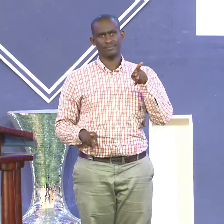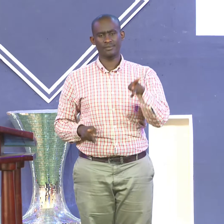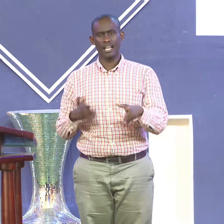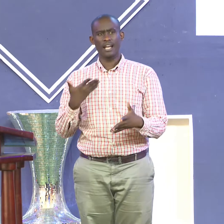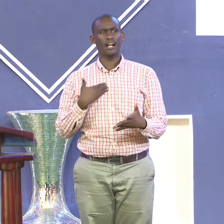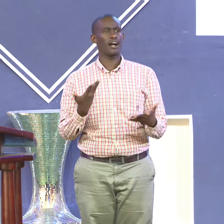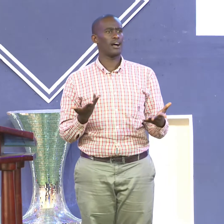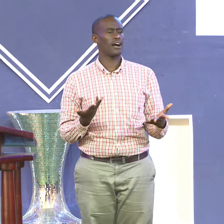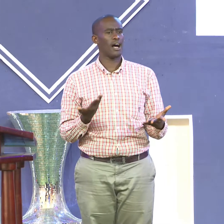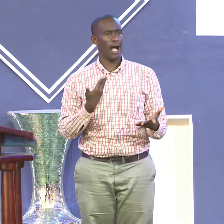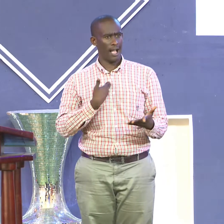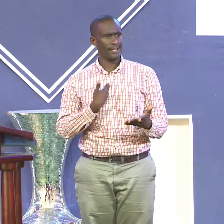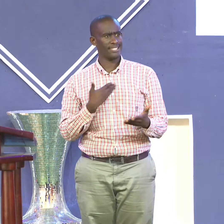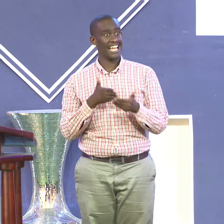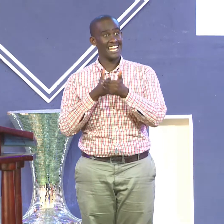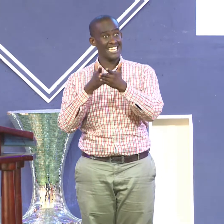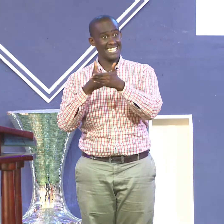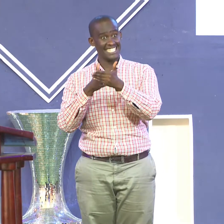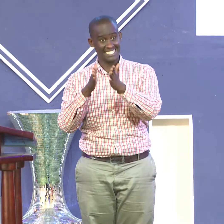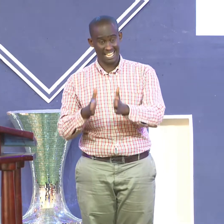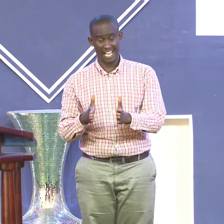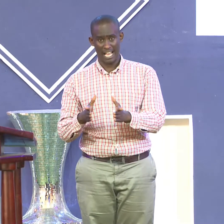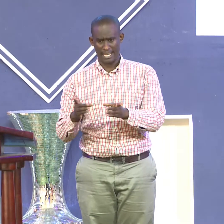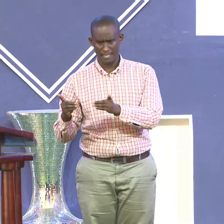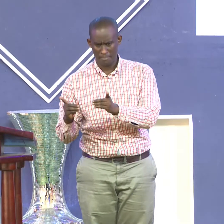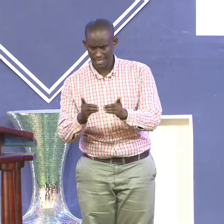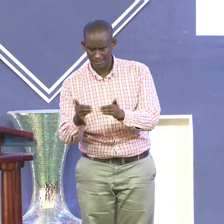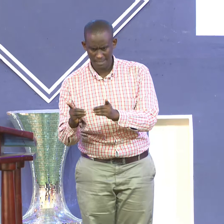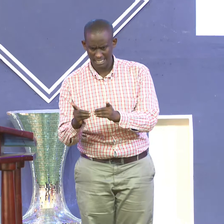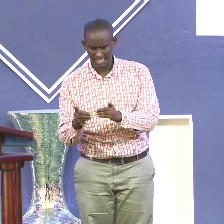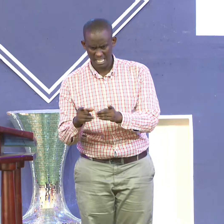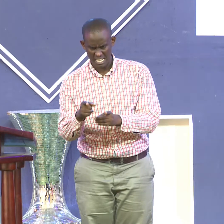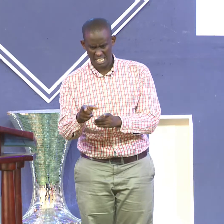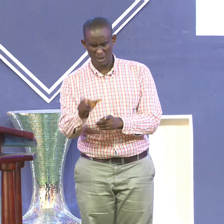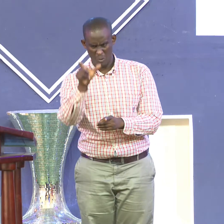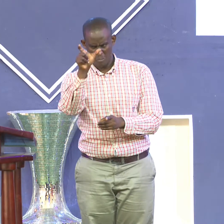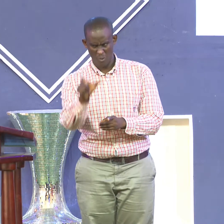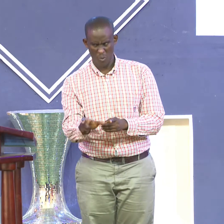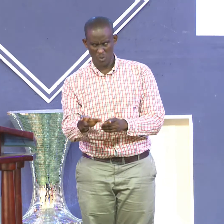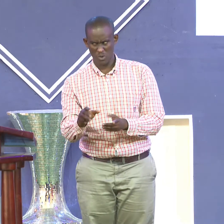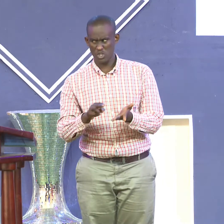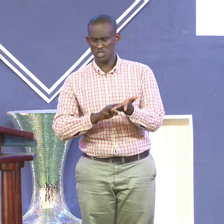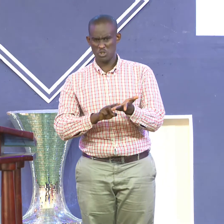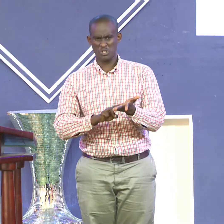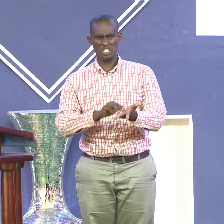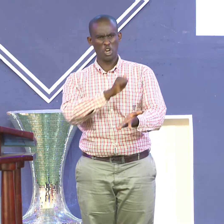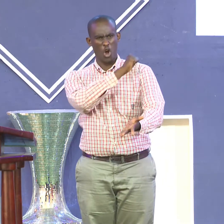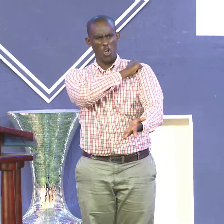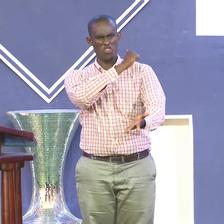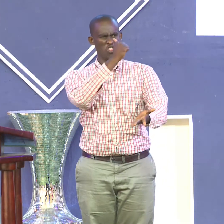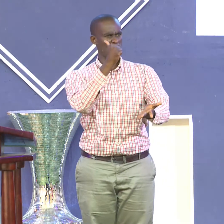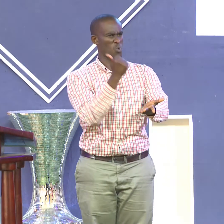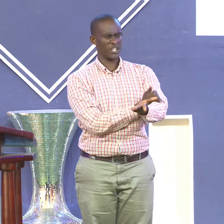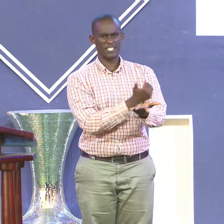department jakulira. Having a certain department they lead. Naye ngolaba obuyinza bwakozesa. But you can see how they exercise